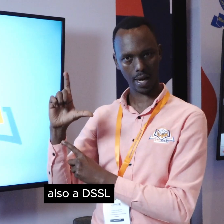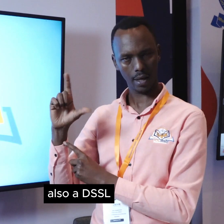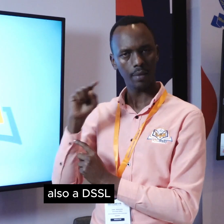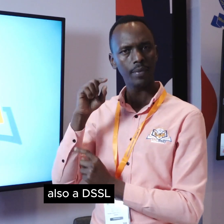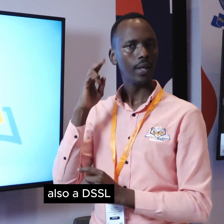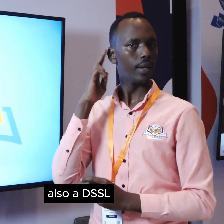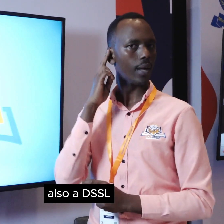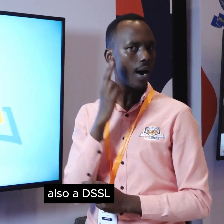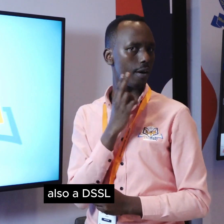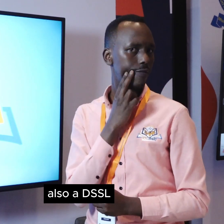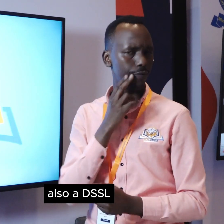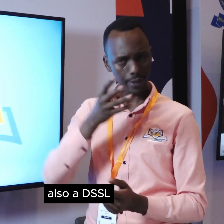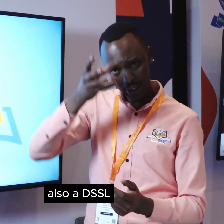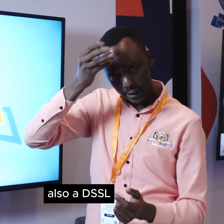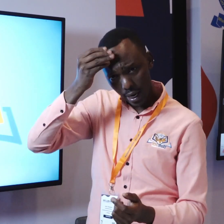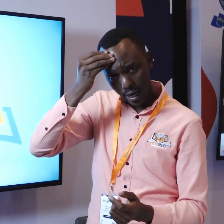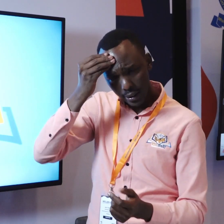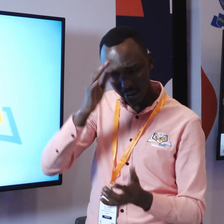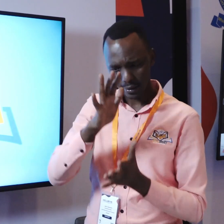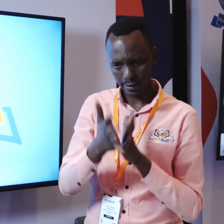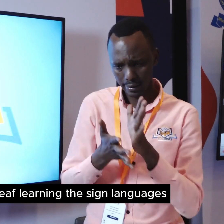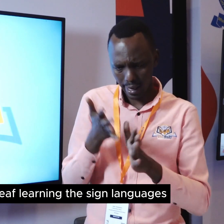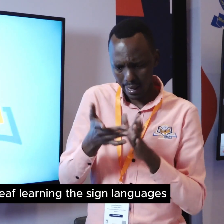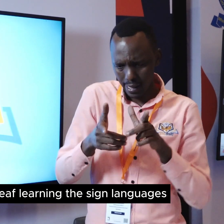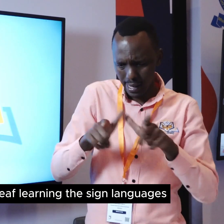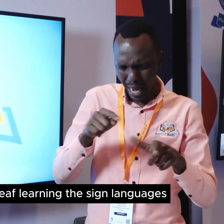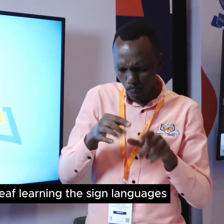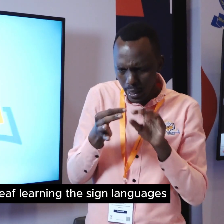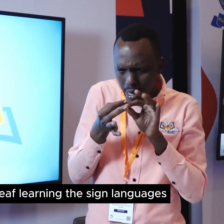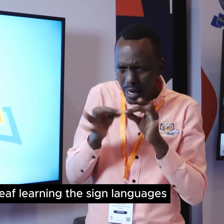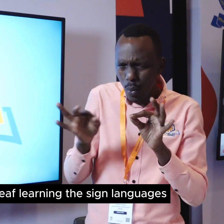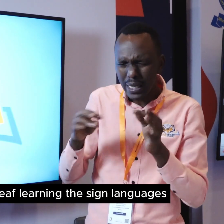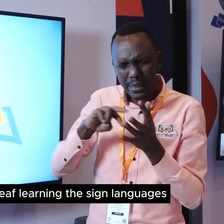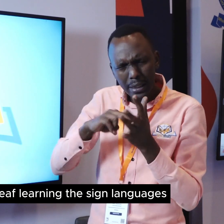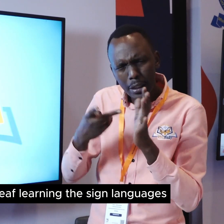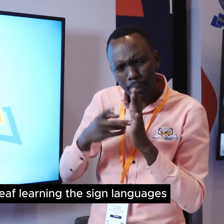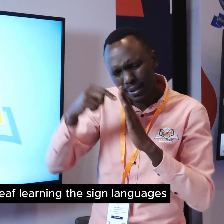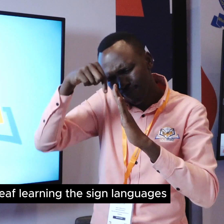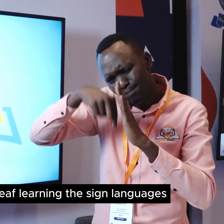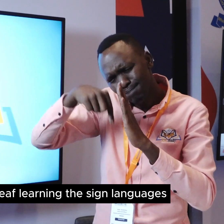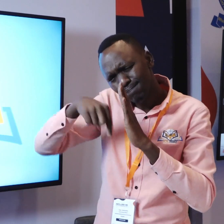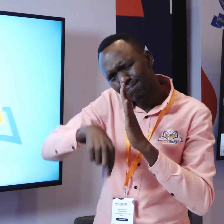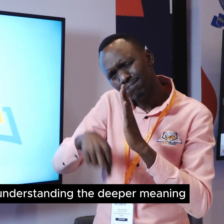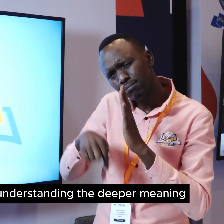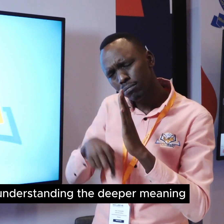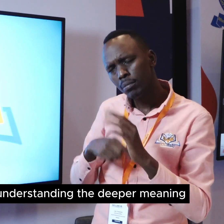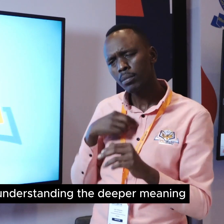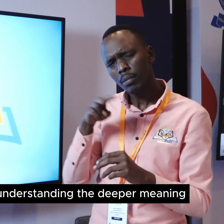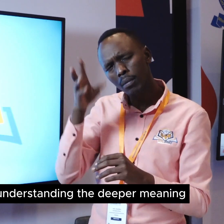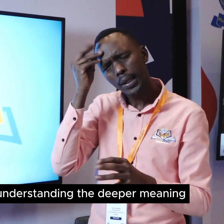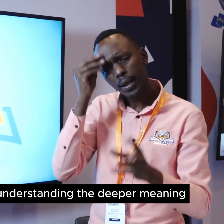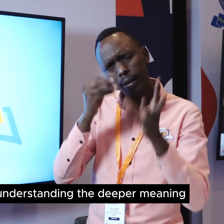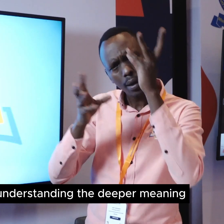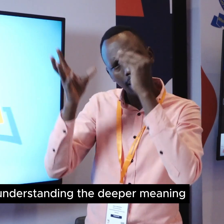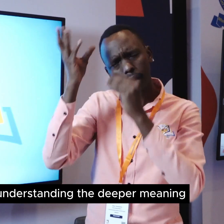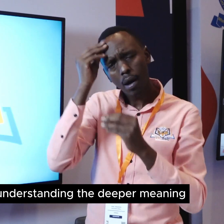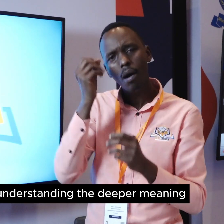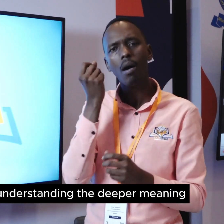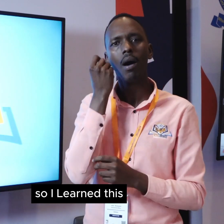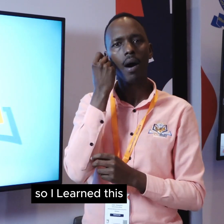a DSSL, deaf learning the sign languages and understanding the deeper meaning. So I